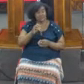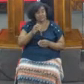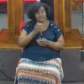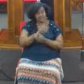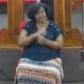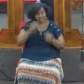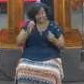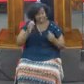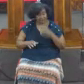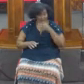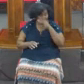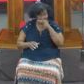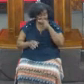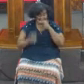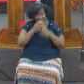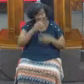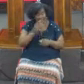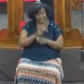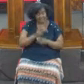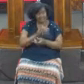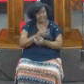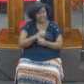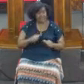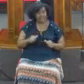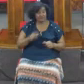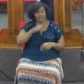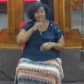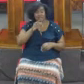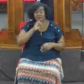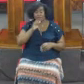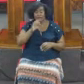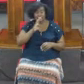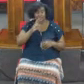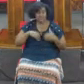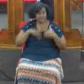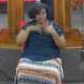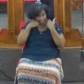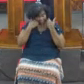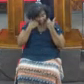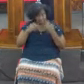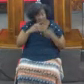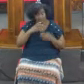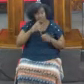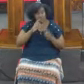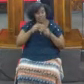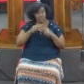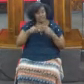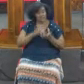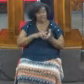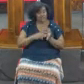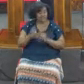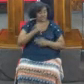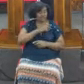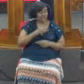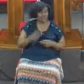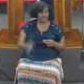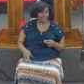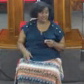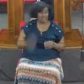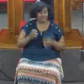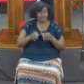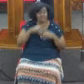Jesus saves and Jesus keeps saving. Let us not be ashamed to talk about Jesus the Christ. Listen, if